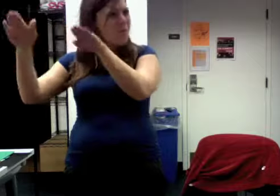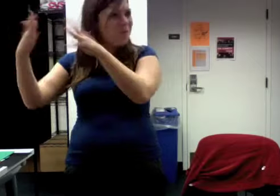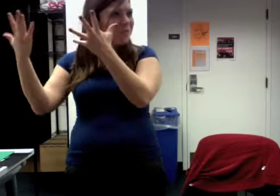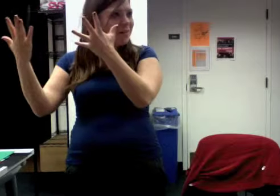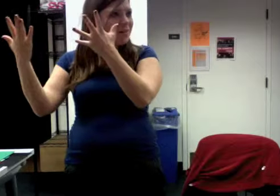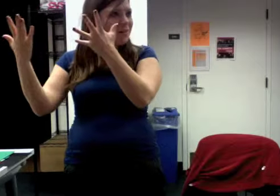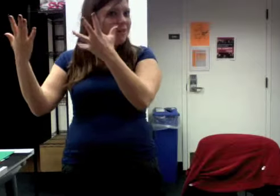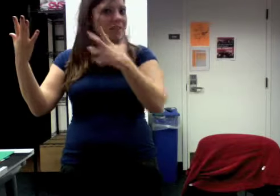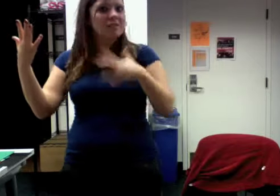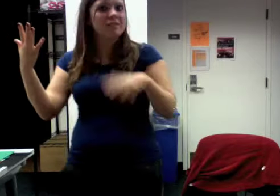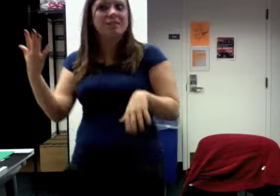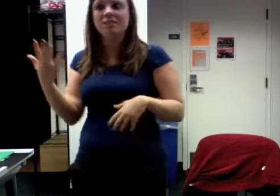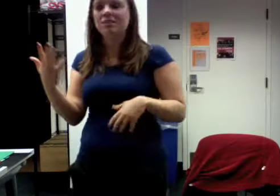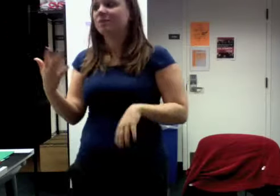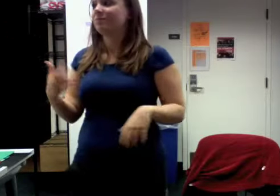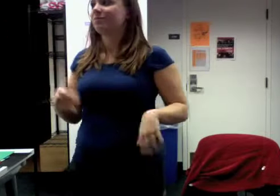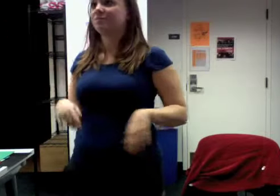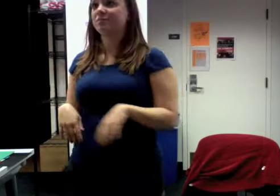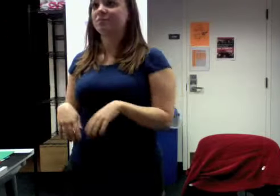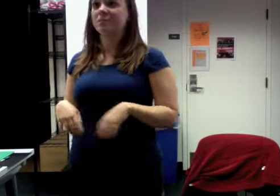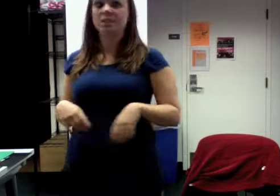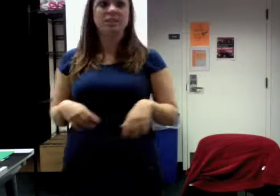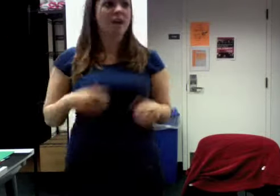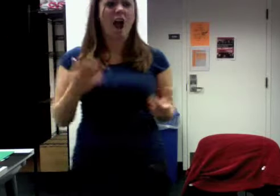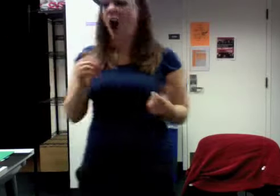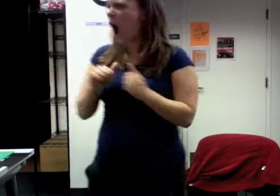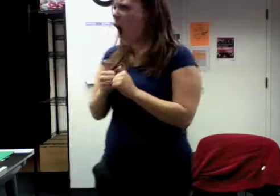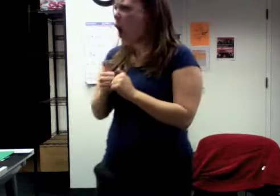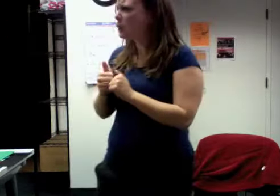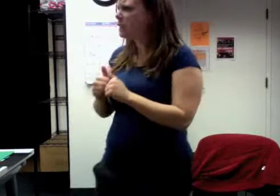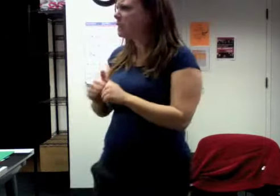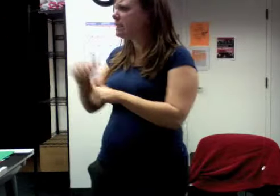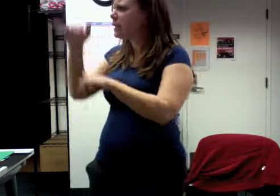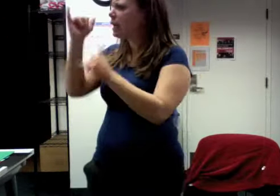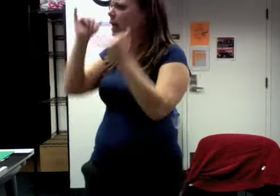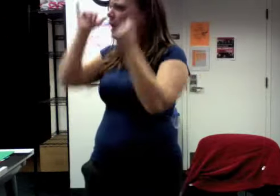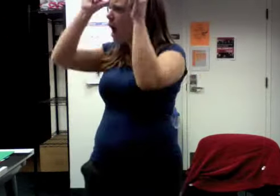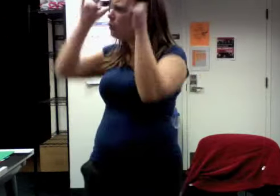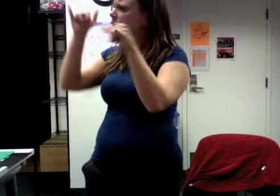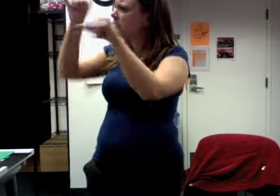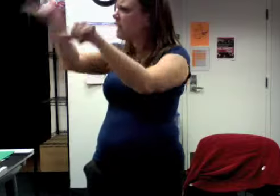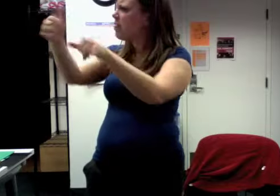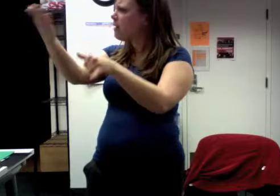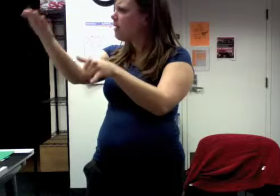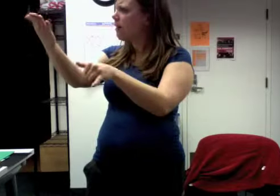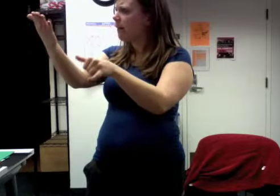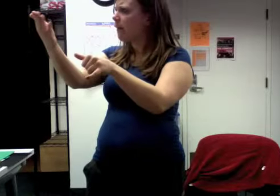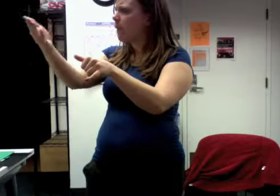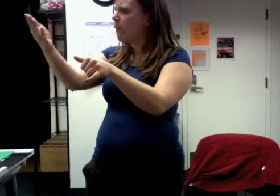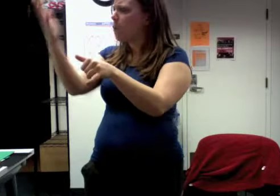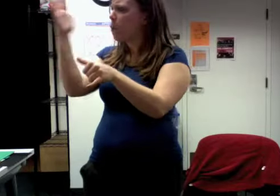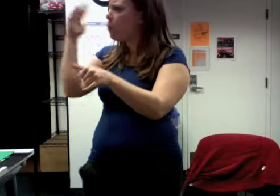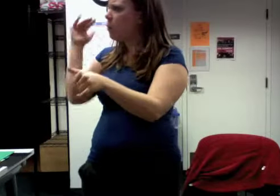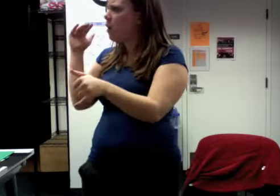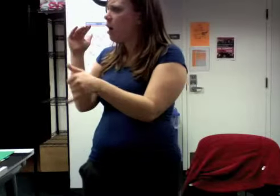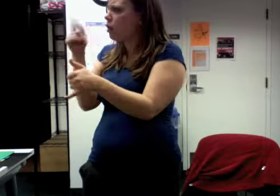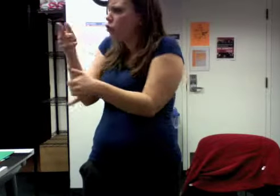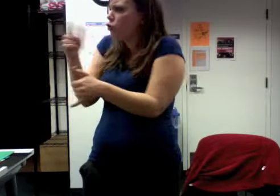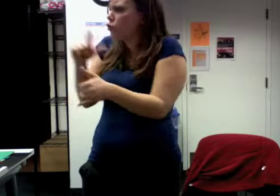leg, and I'll go about doing my business. Well, the man doesn't think it's so good, but he sort of waits around to see what happens. And after a